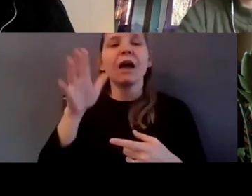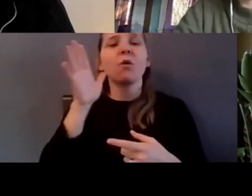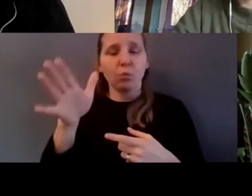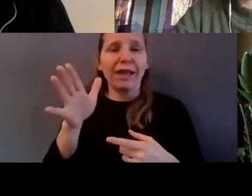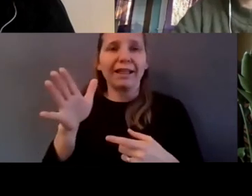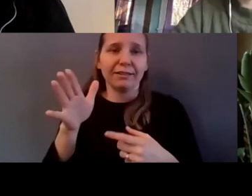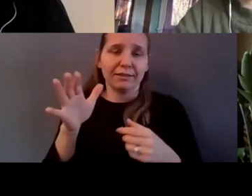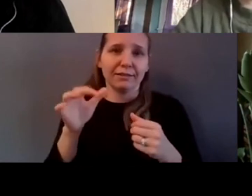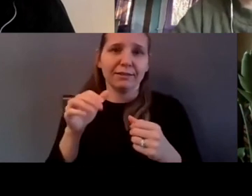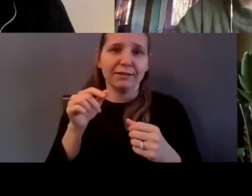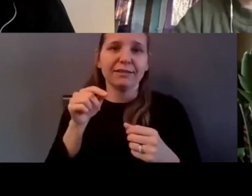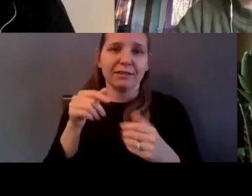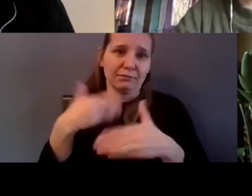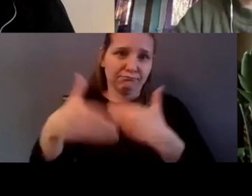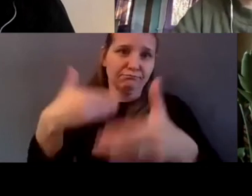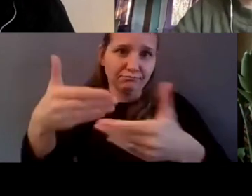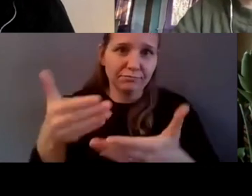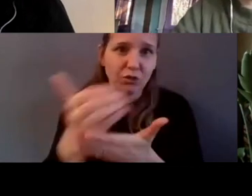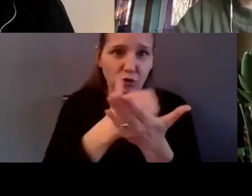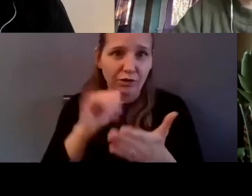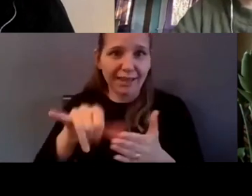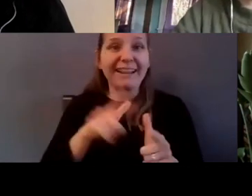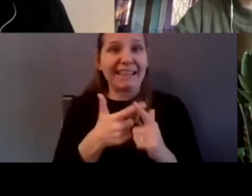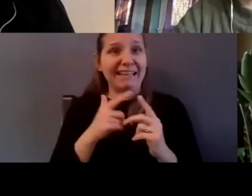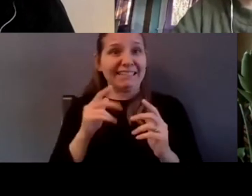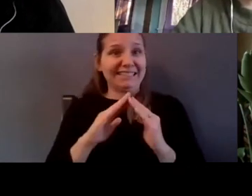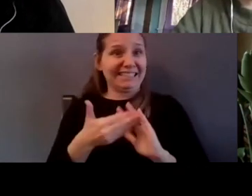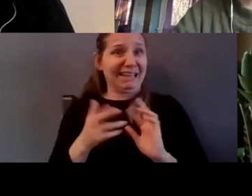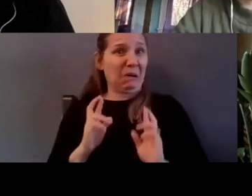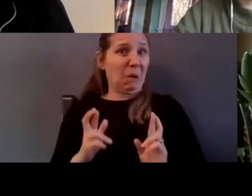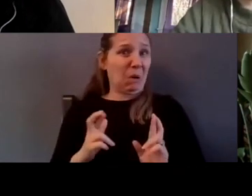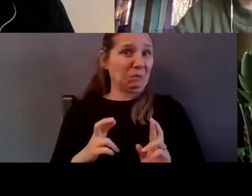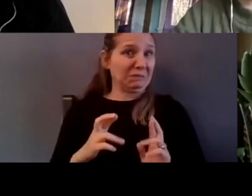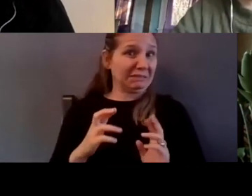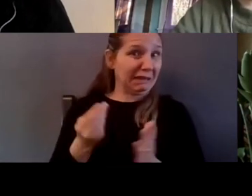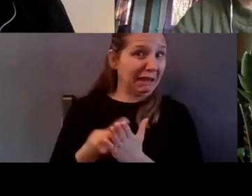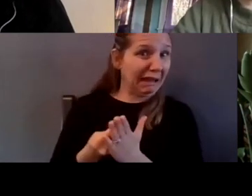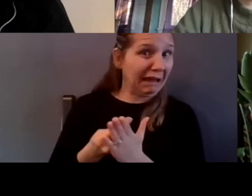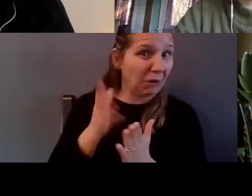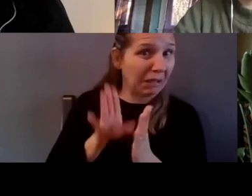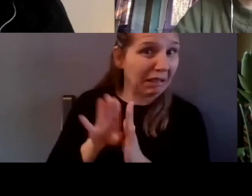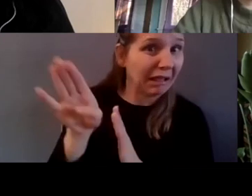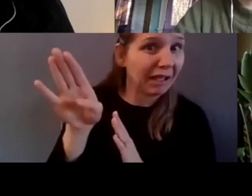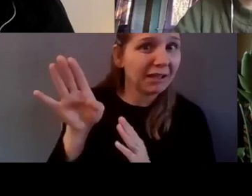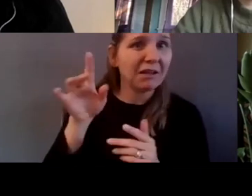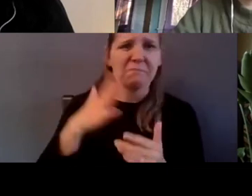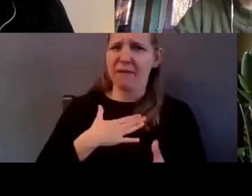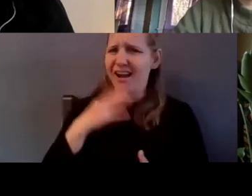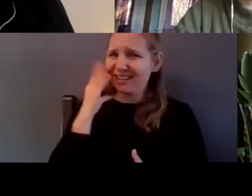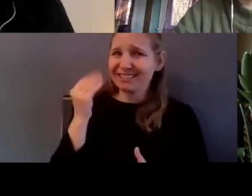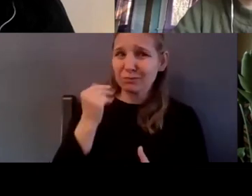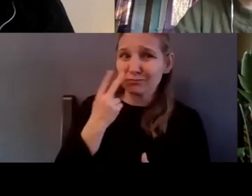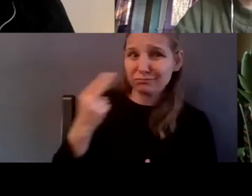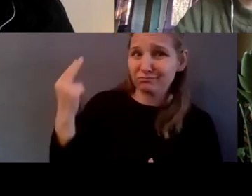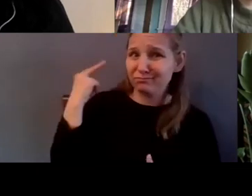abate taxes and so forth. And then the city hopes for the best. In my view, that has not worked well. It's worked